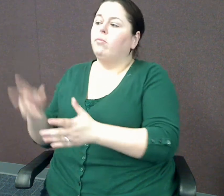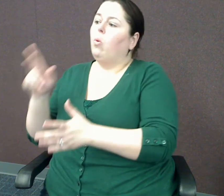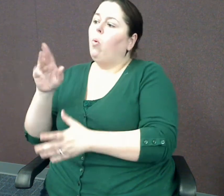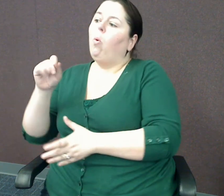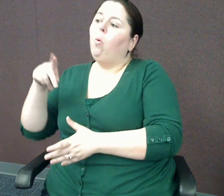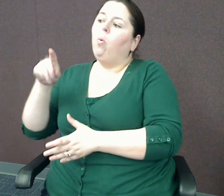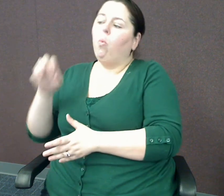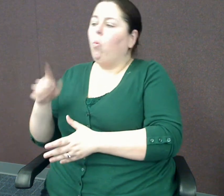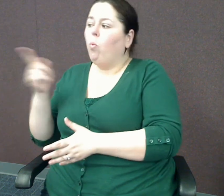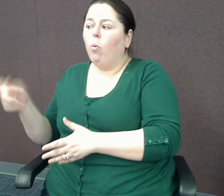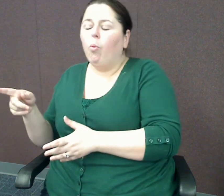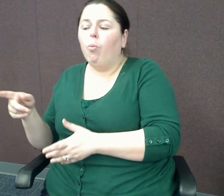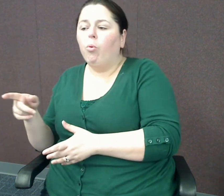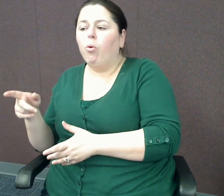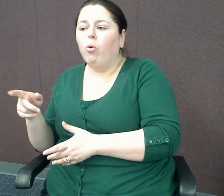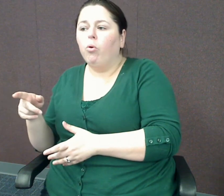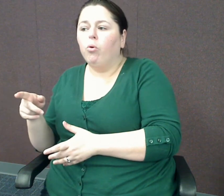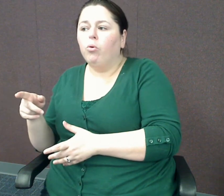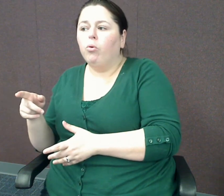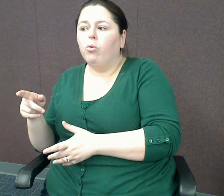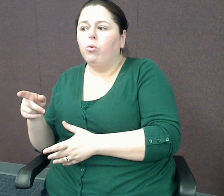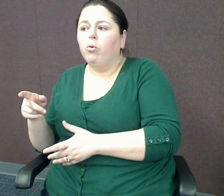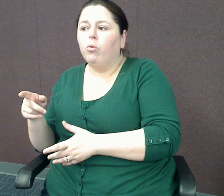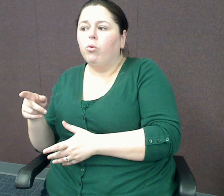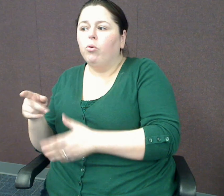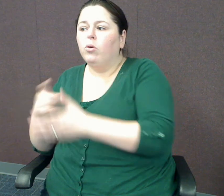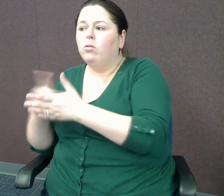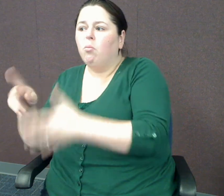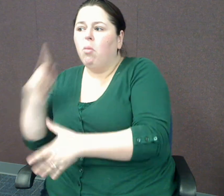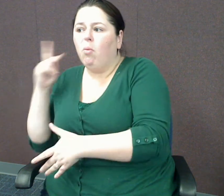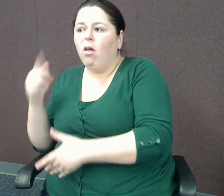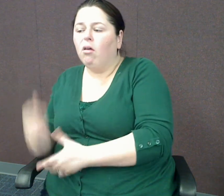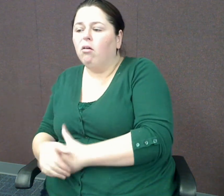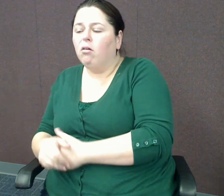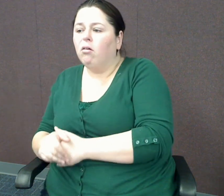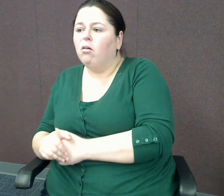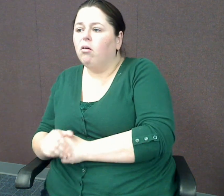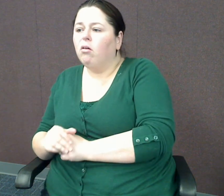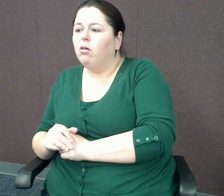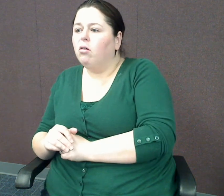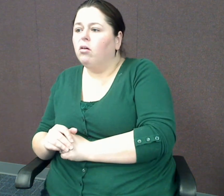her.